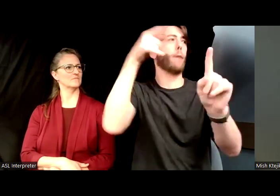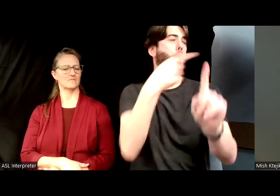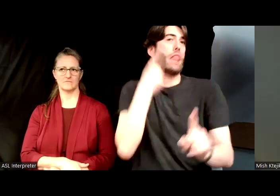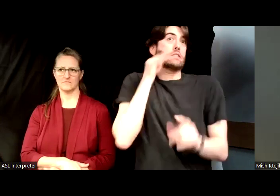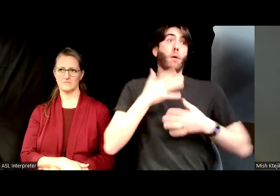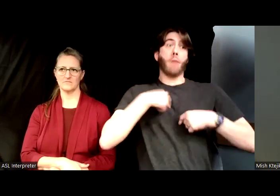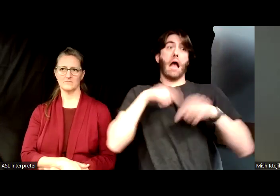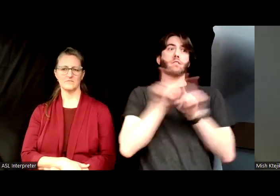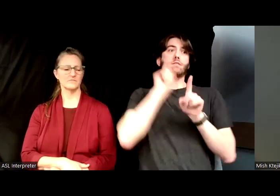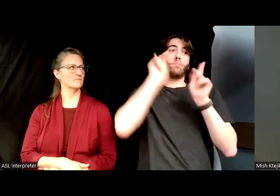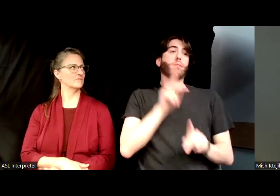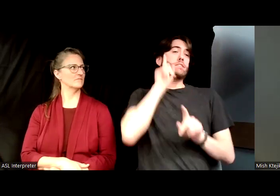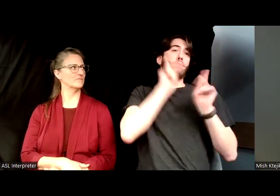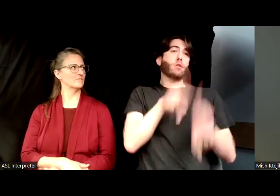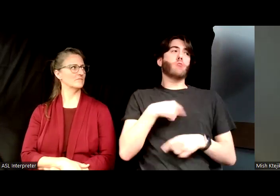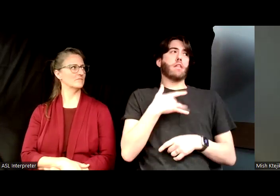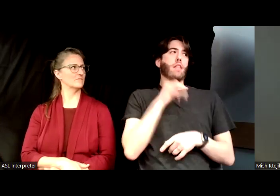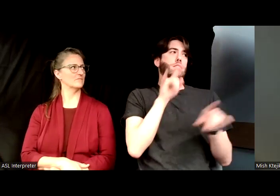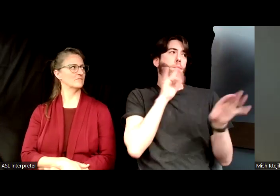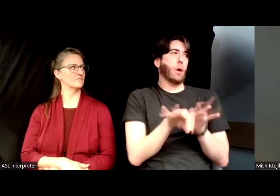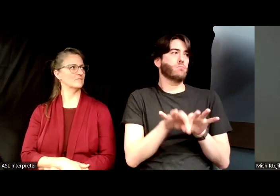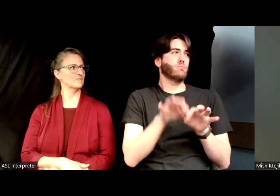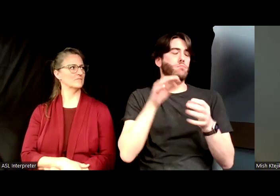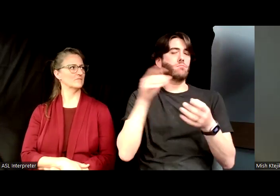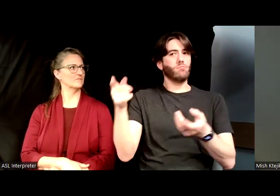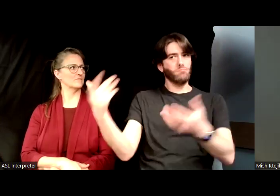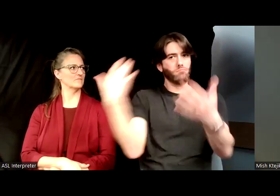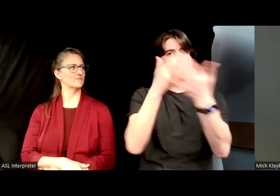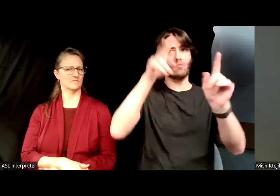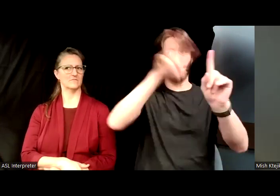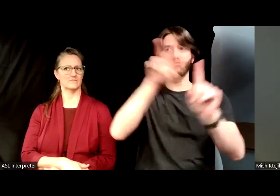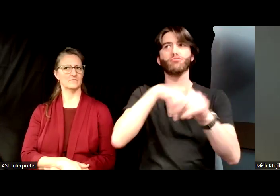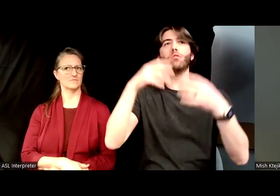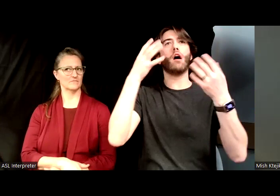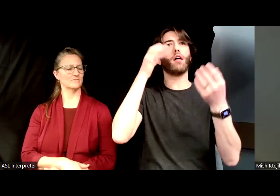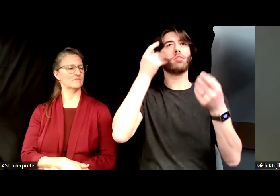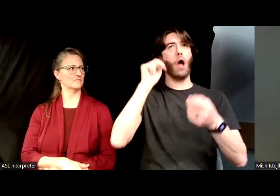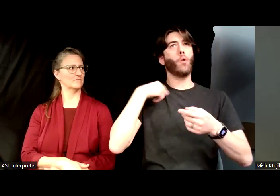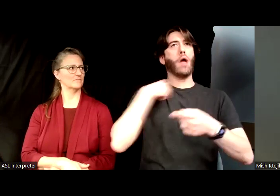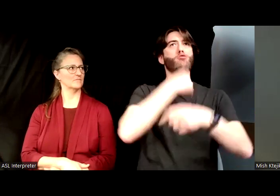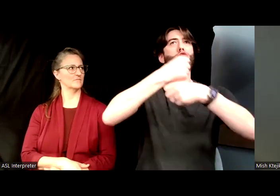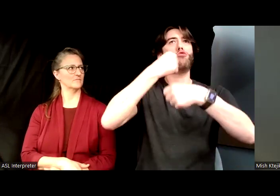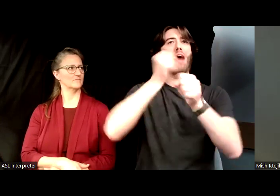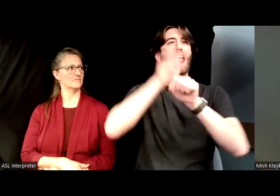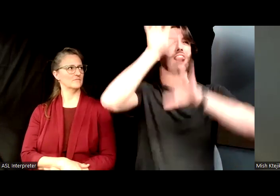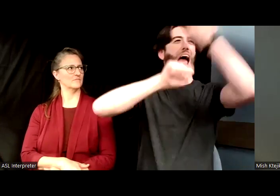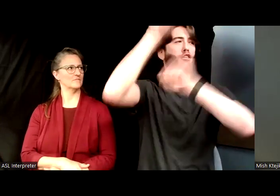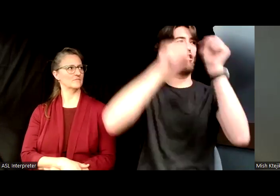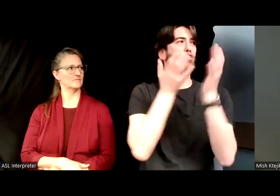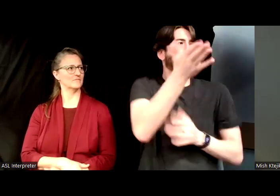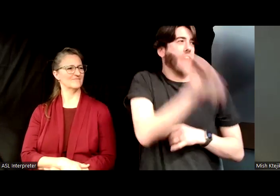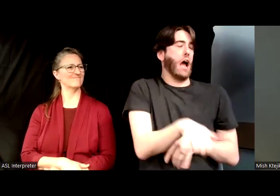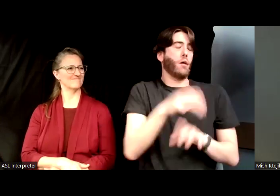really want us to push all interpreters to get to that point. And so I feel like that's a really important definition